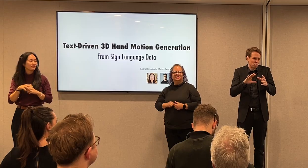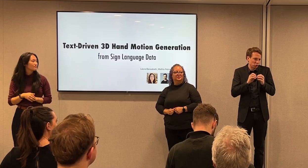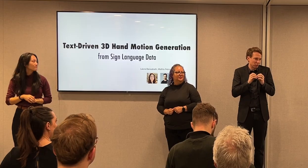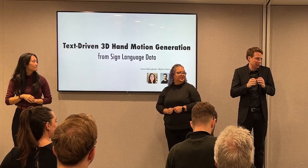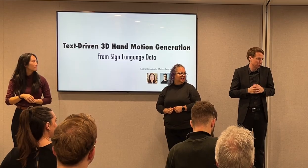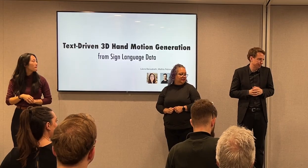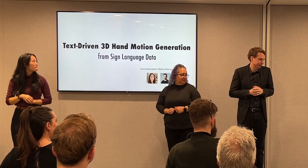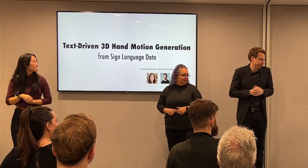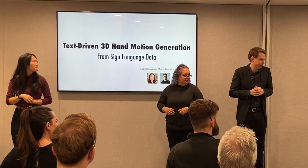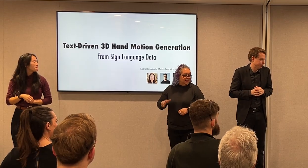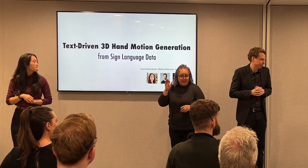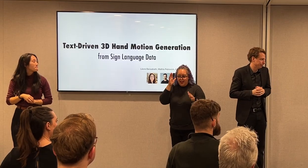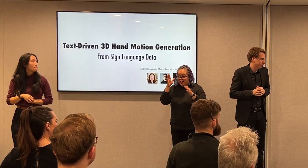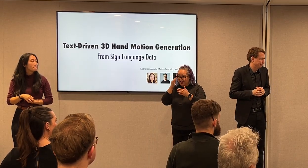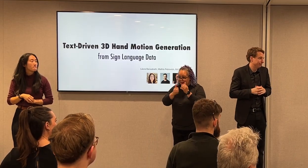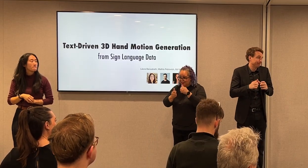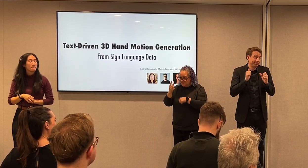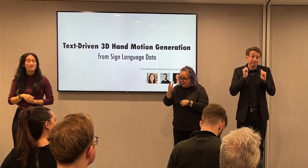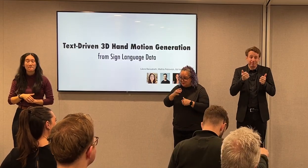All right, so hi everyone.